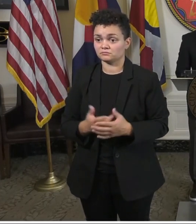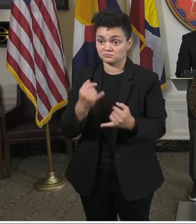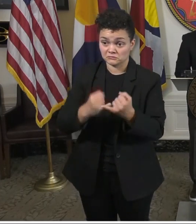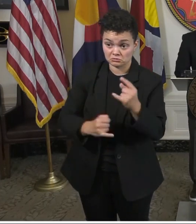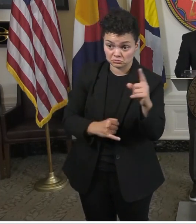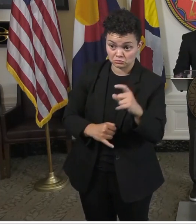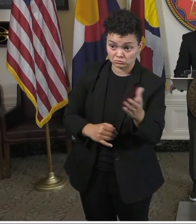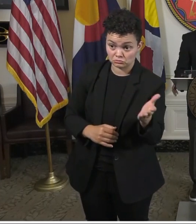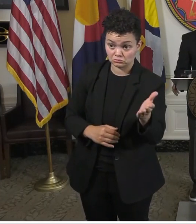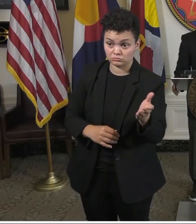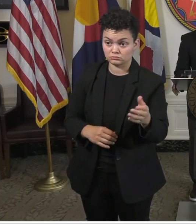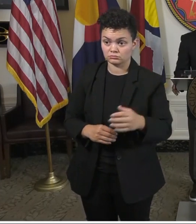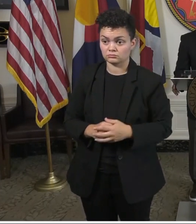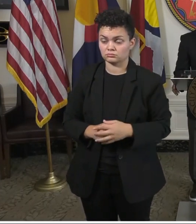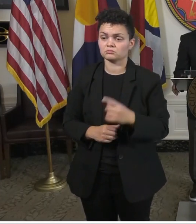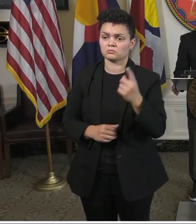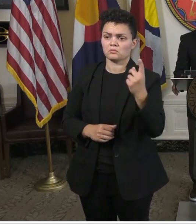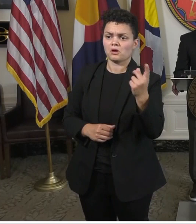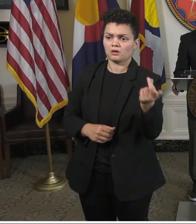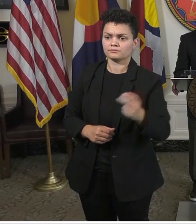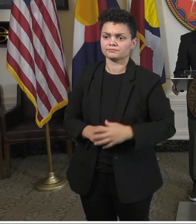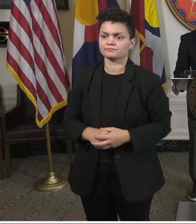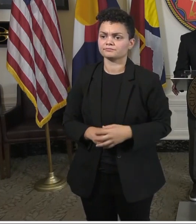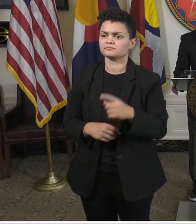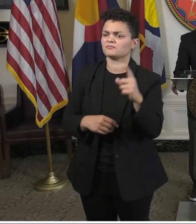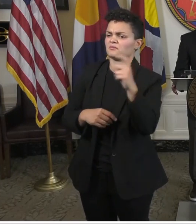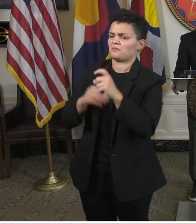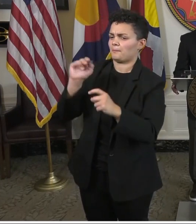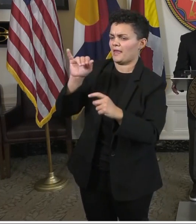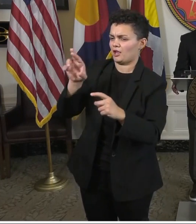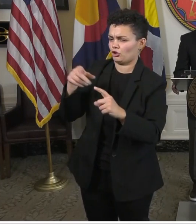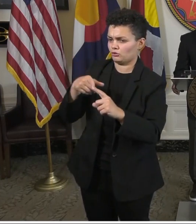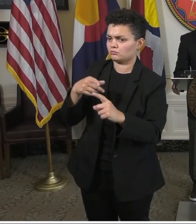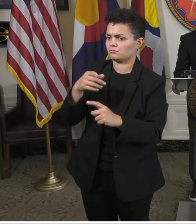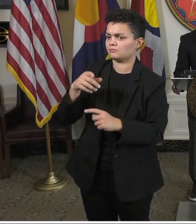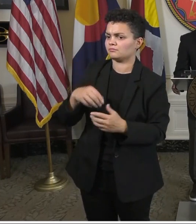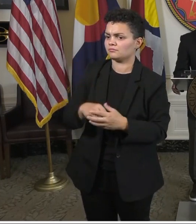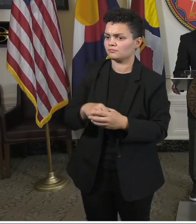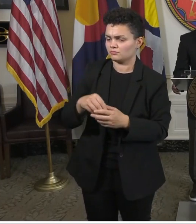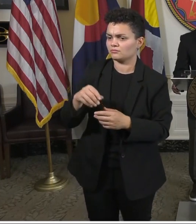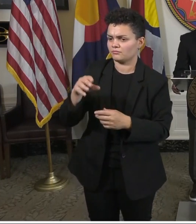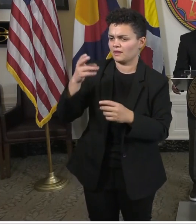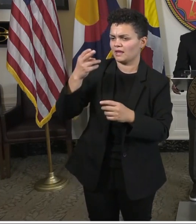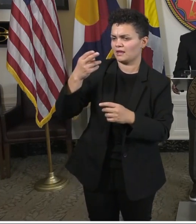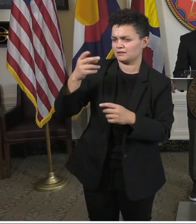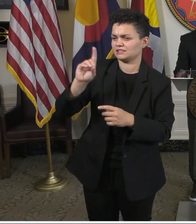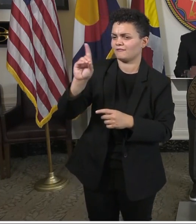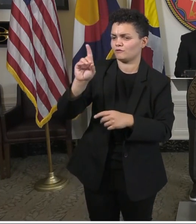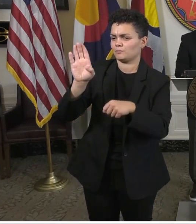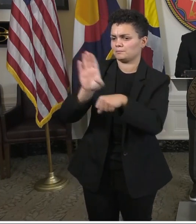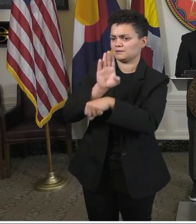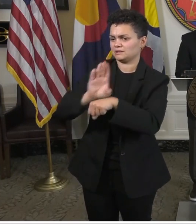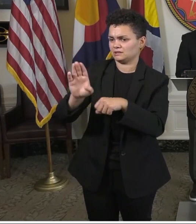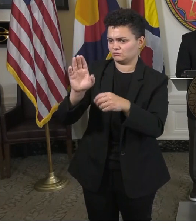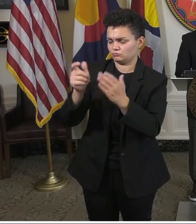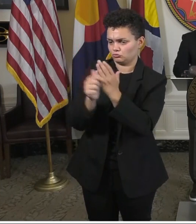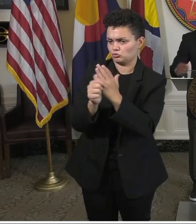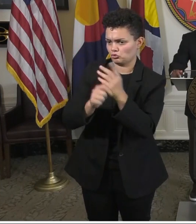Yeah, I have one, if that's okay. Mayor, this is Ed Seelover with the Denver Business Journal. We understand that Governor Polis is going to issue